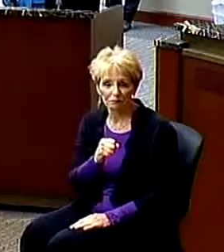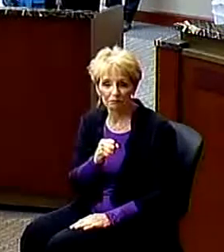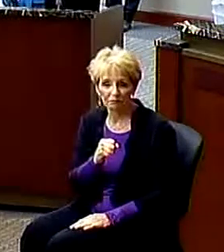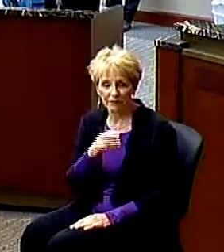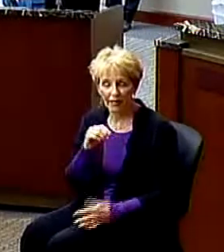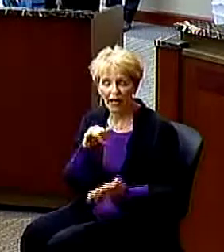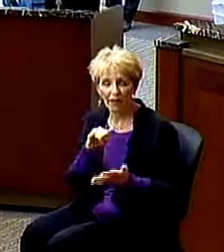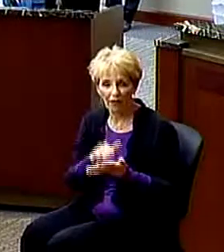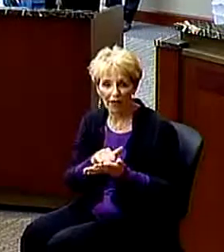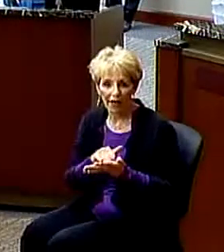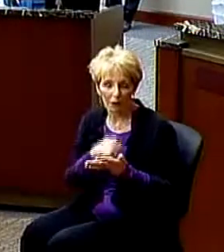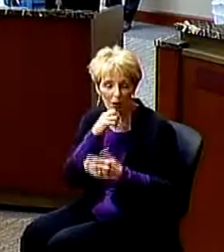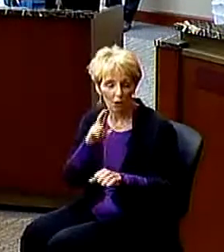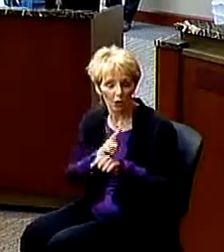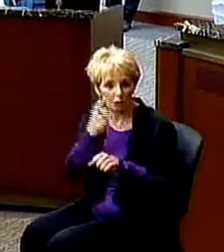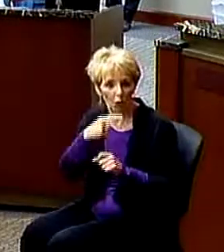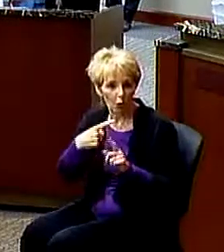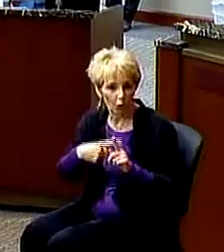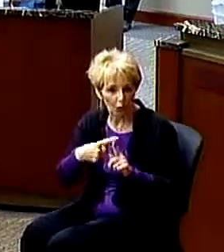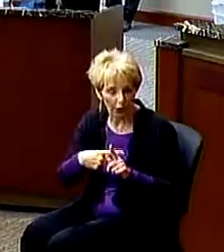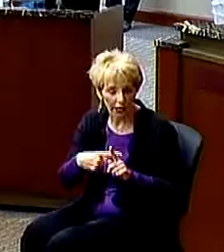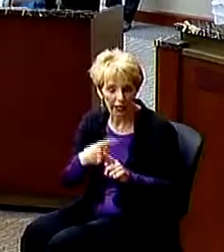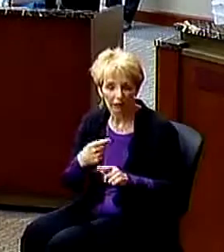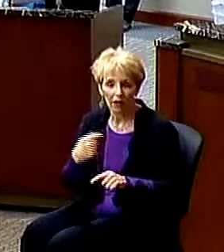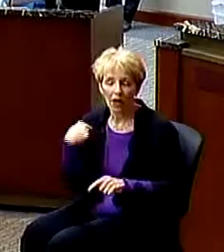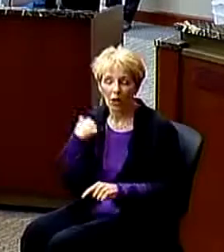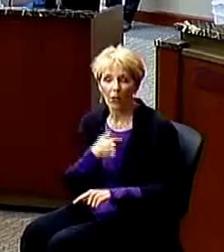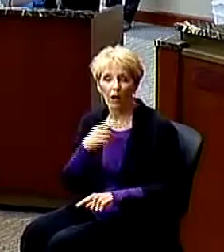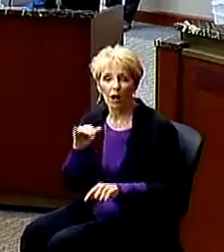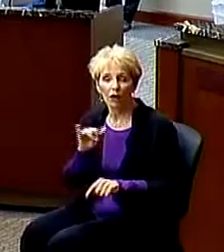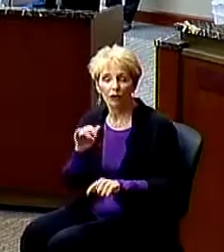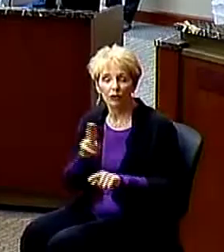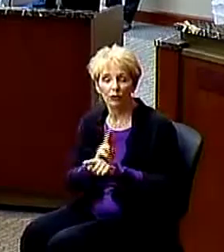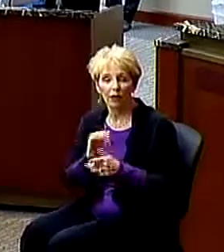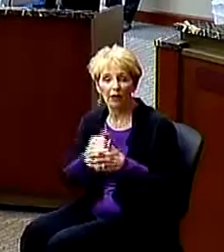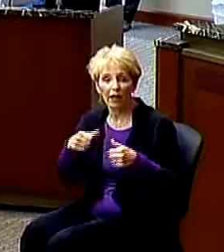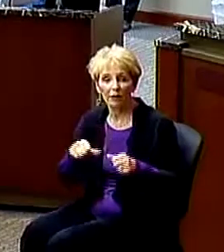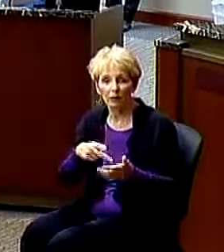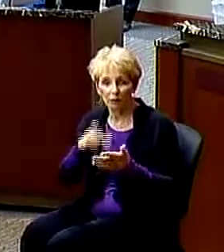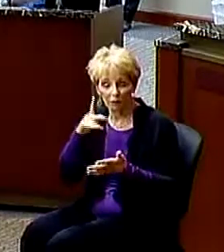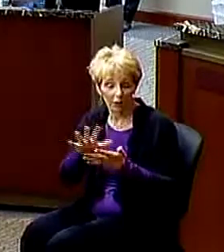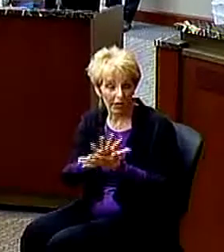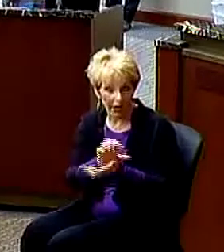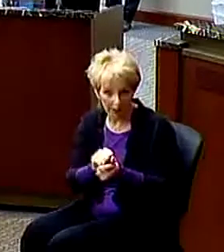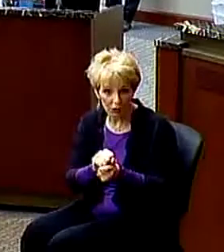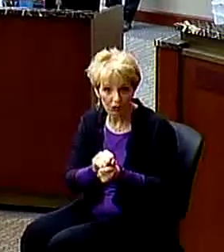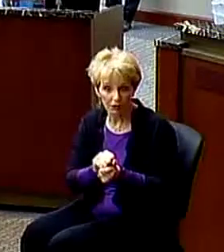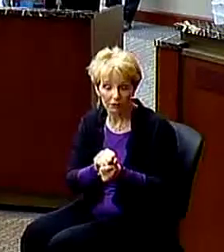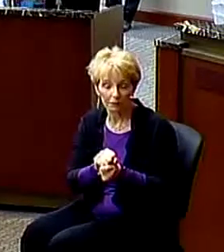And that can only be used for rent, but we also have to use that deposit to pay for damages.